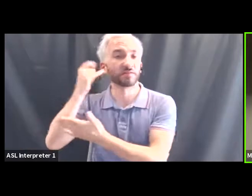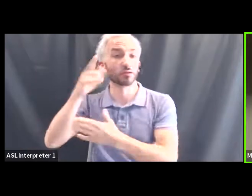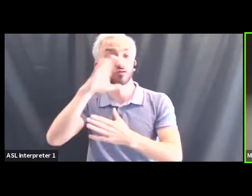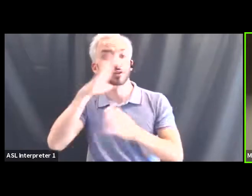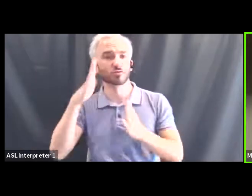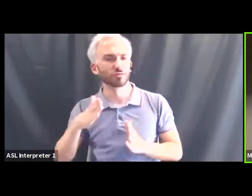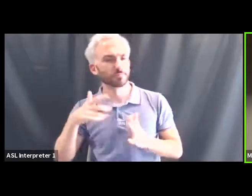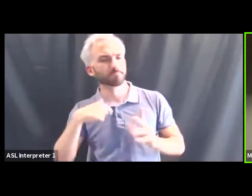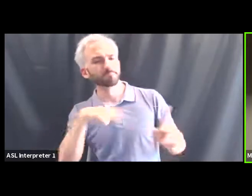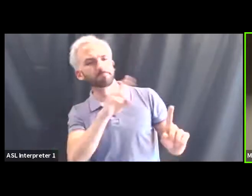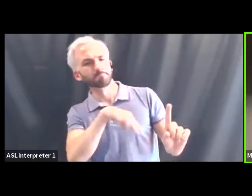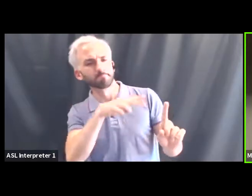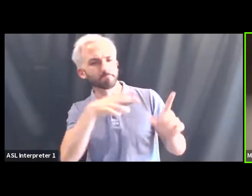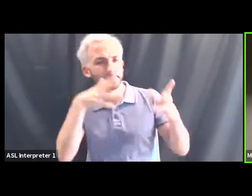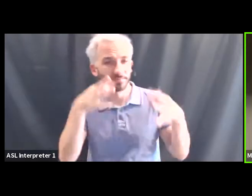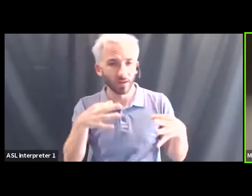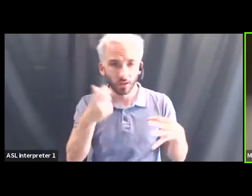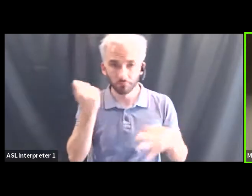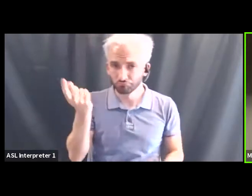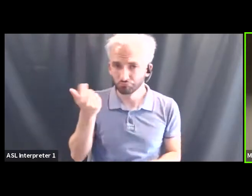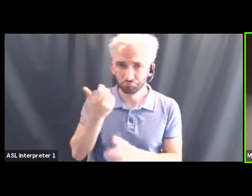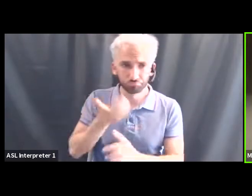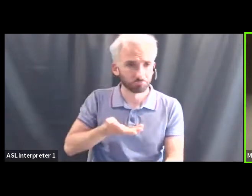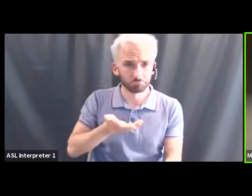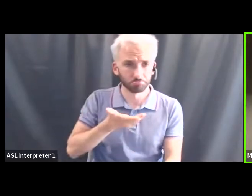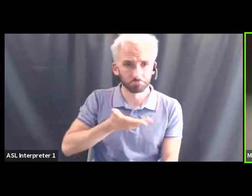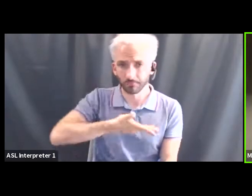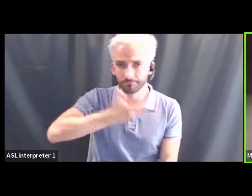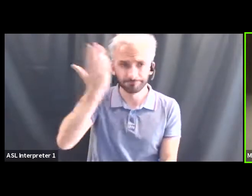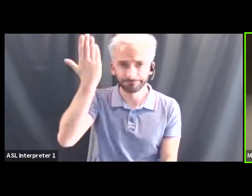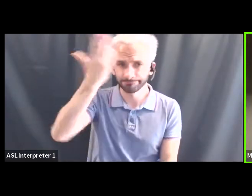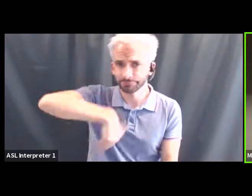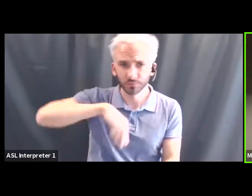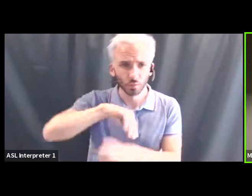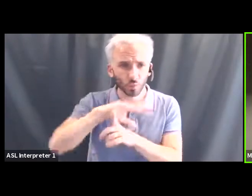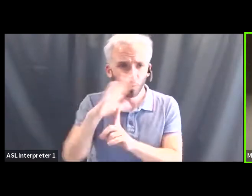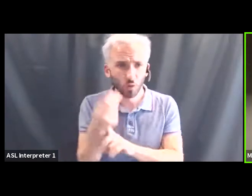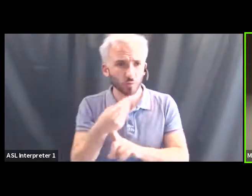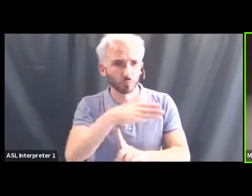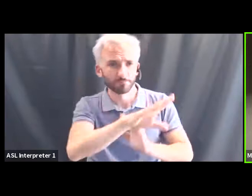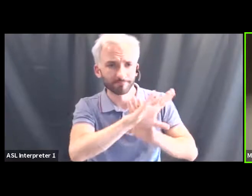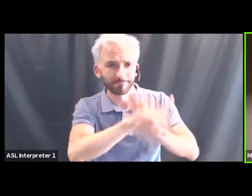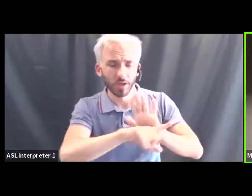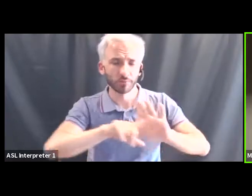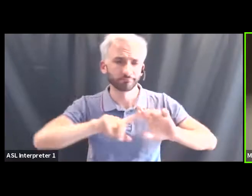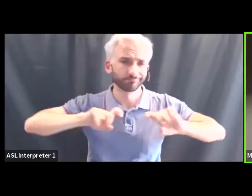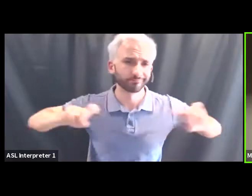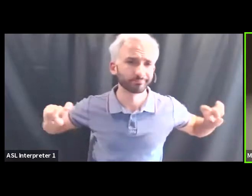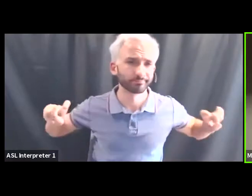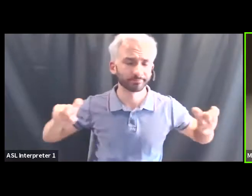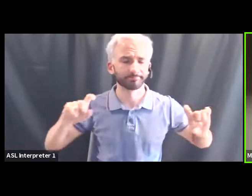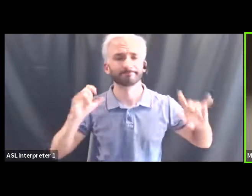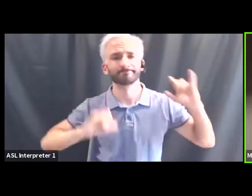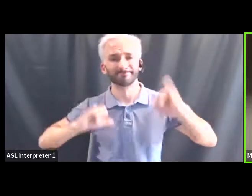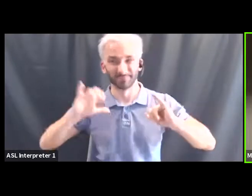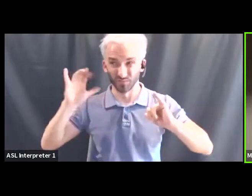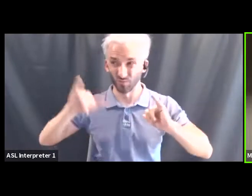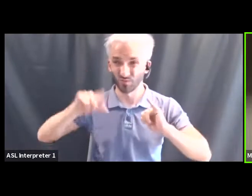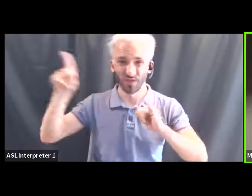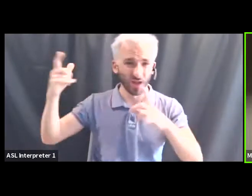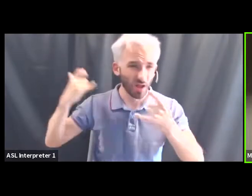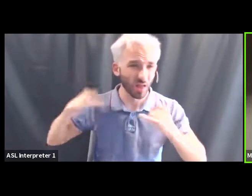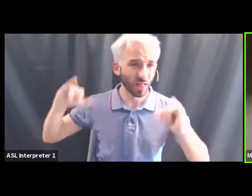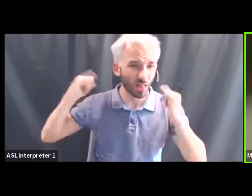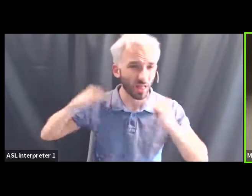that that's the best thing for the child. These are all everyday manifestations of ongoing